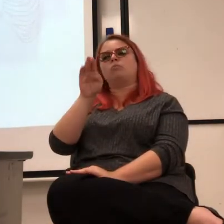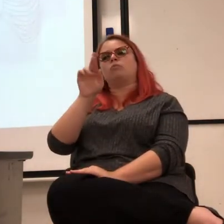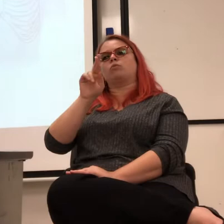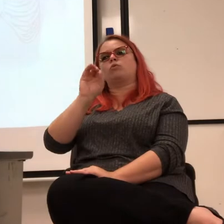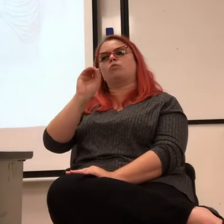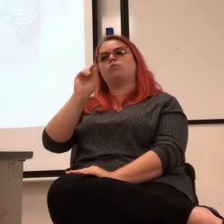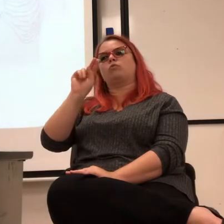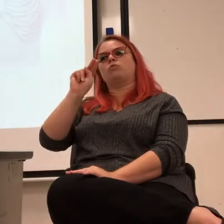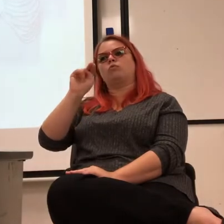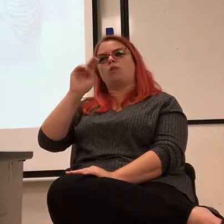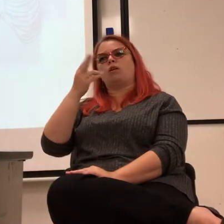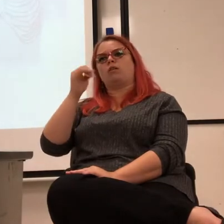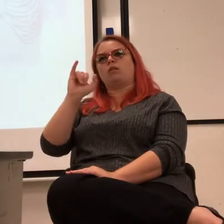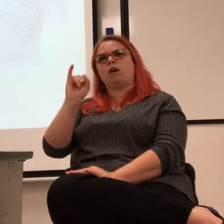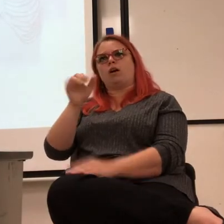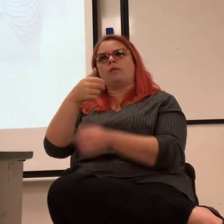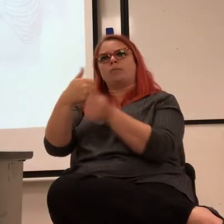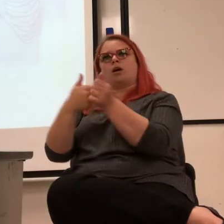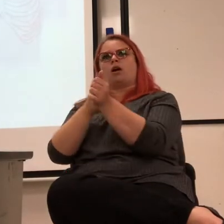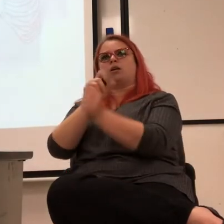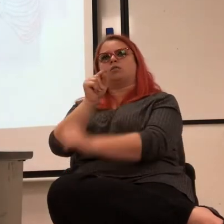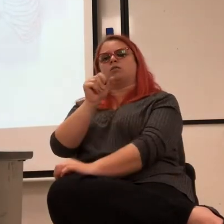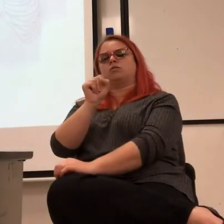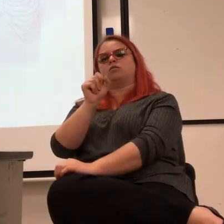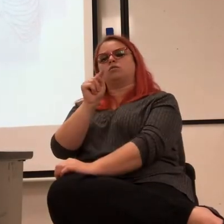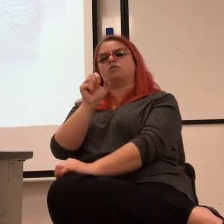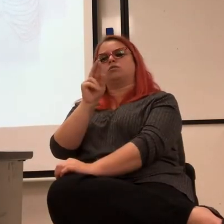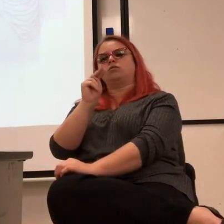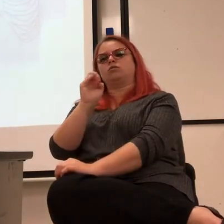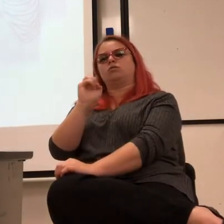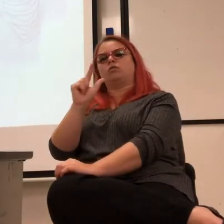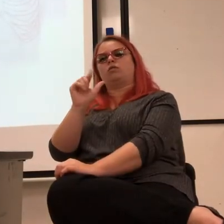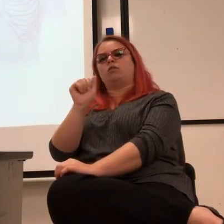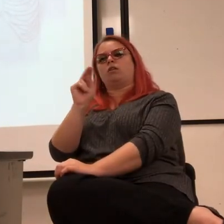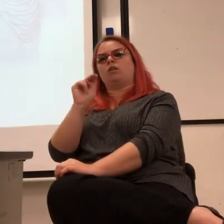angle. Okay, that's kind of where we are in the chest there.